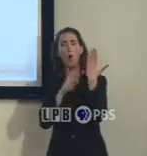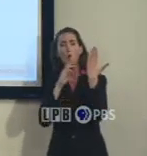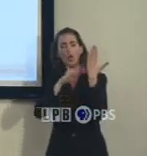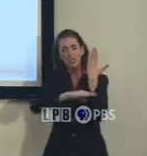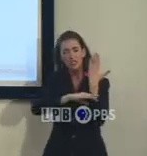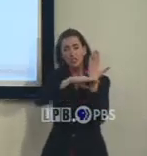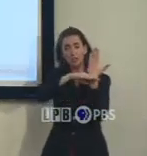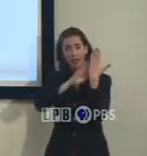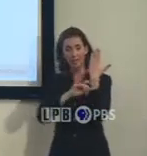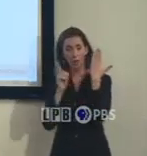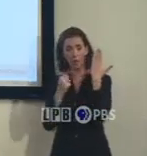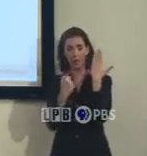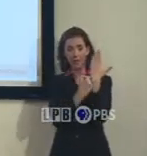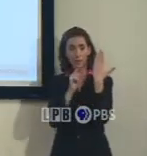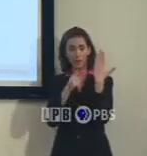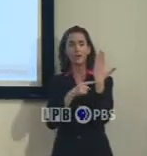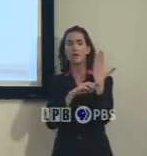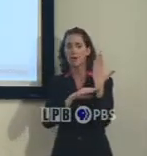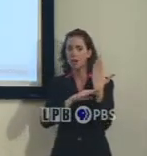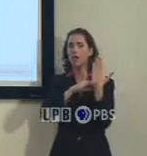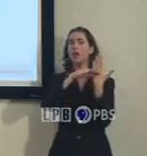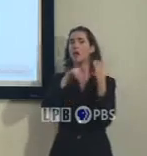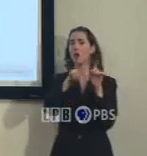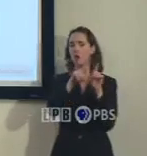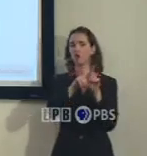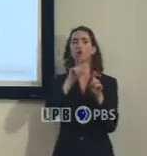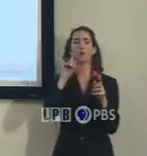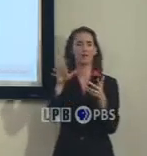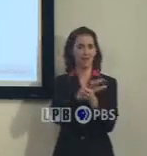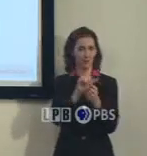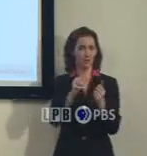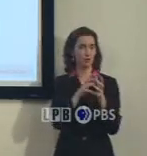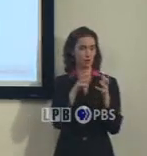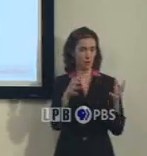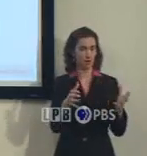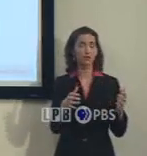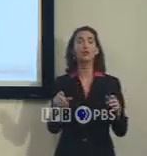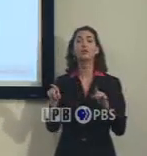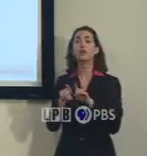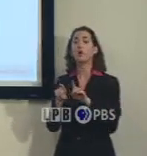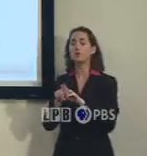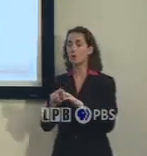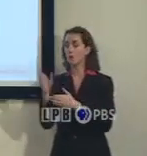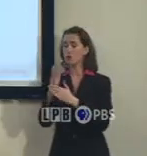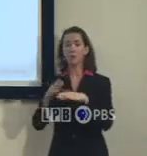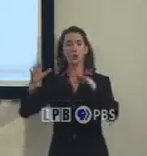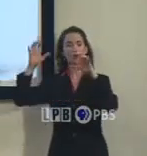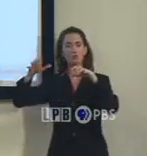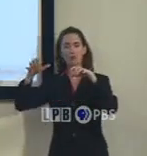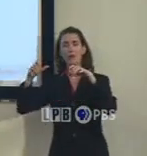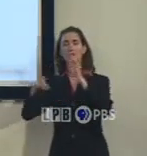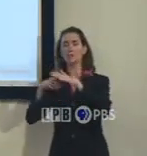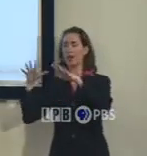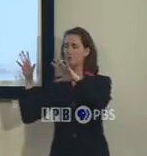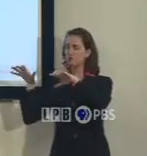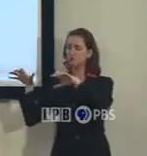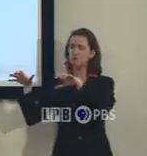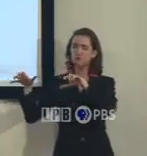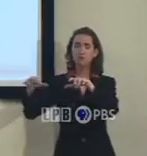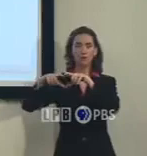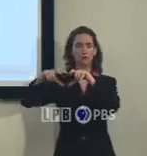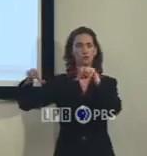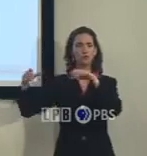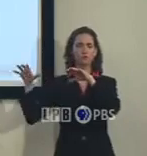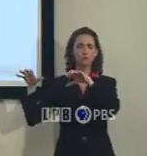itself. And then there will be also the possibility in some heavy bands with heavy rainfall, as well as possible flash flooding and